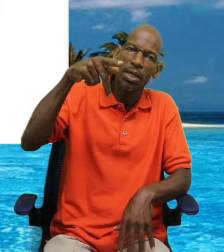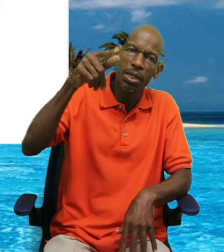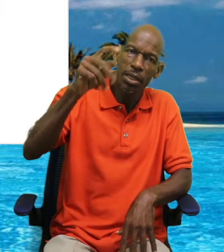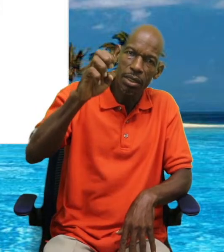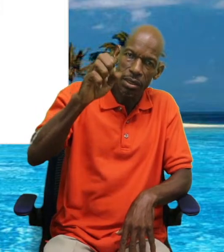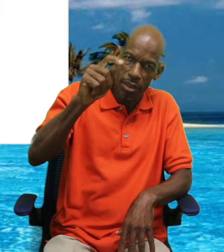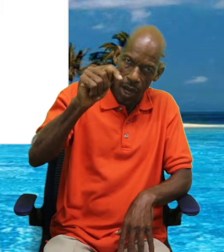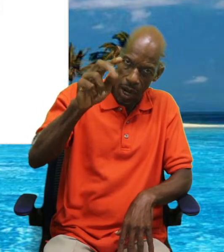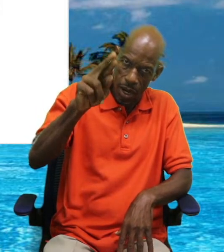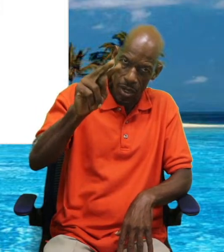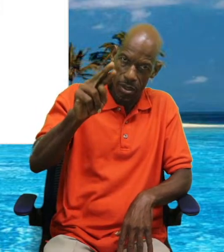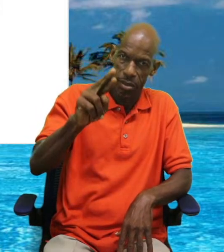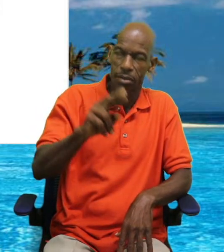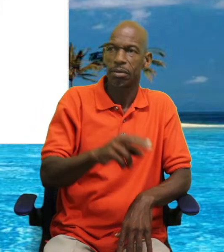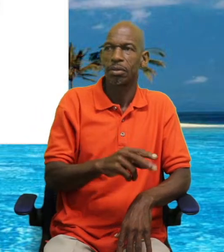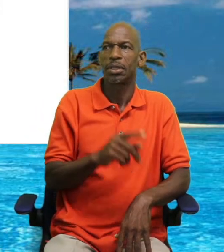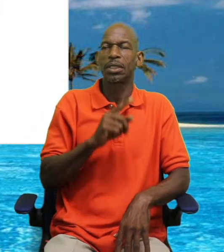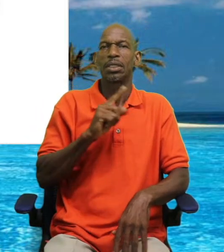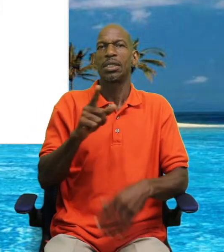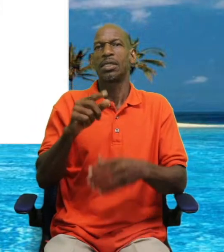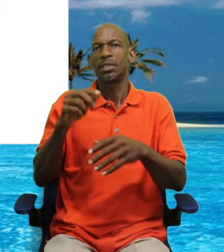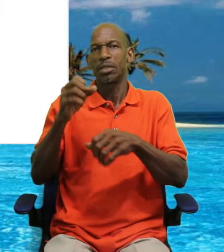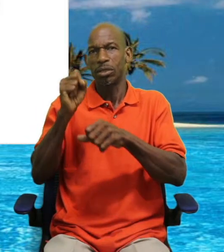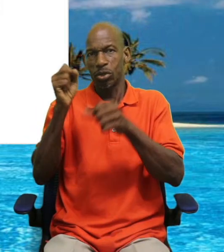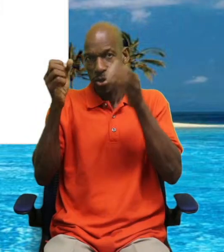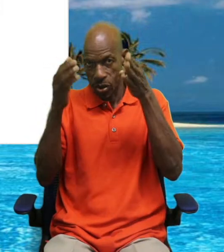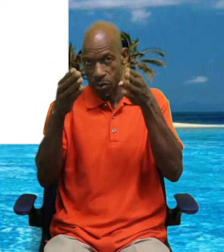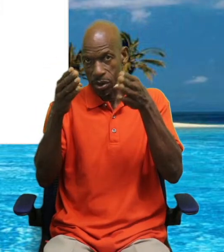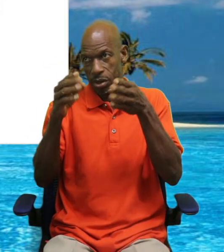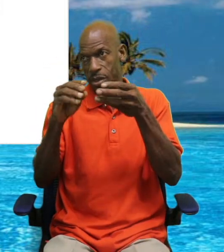going to use to replace the subject?